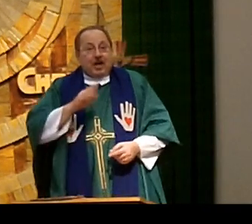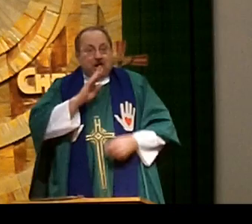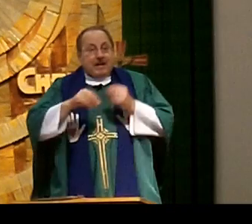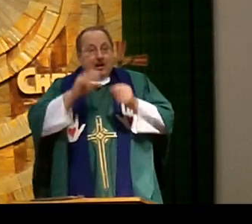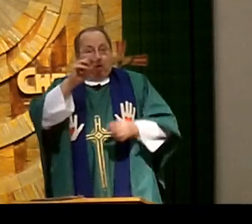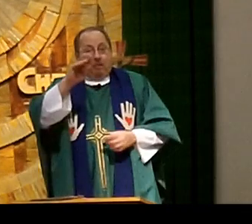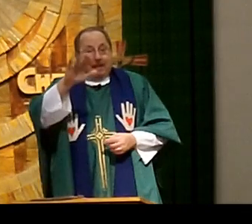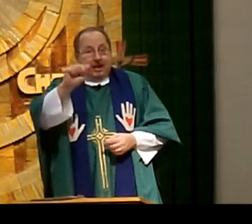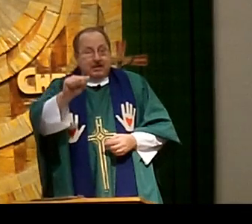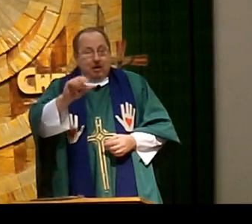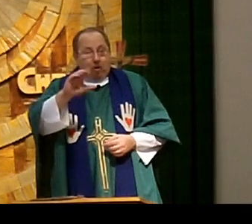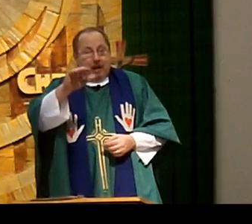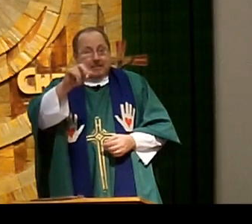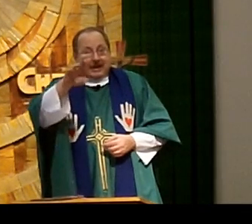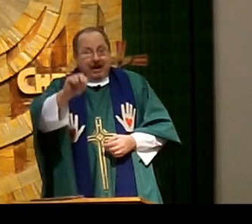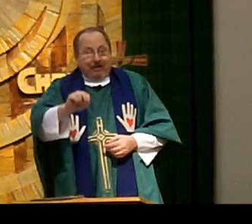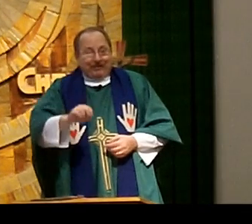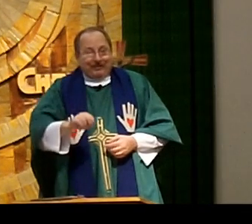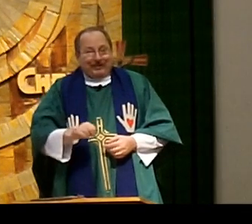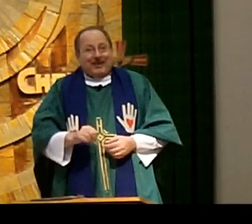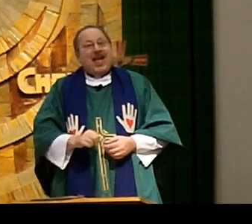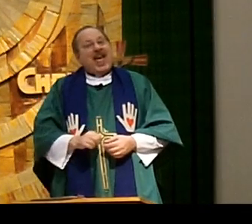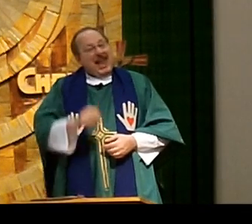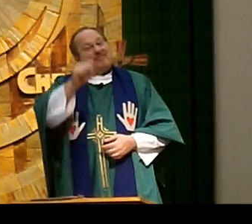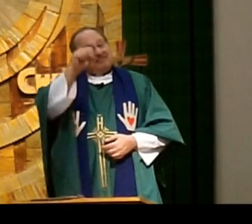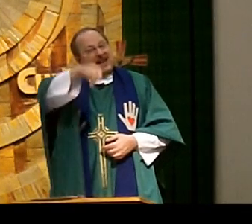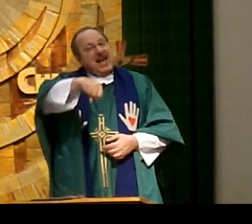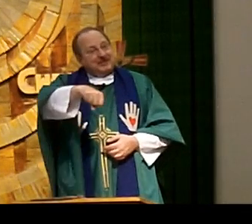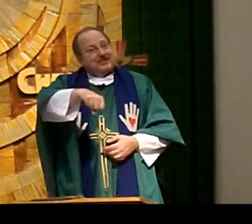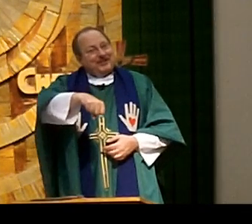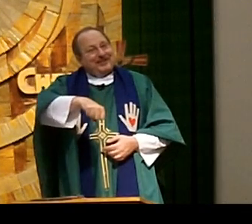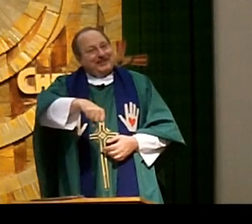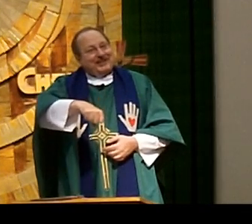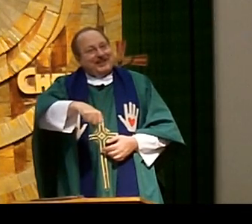Talk about Obamacare. Yes.